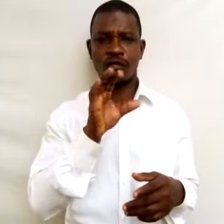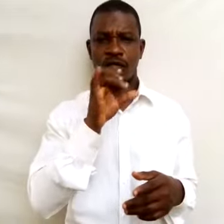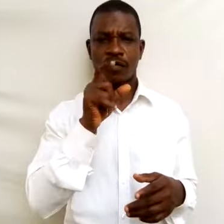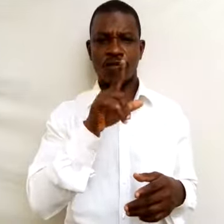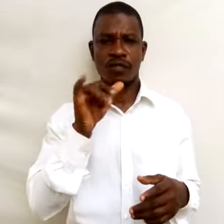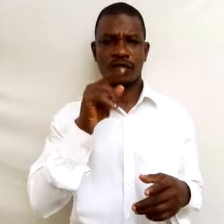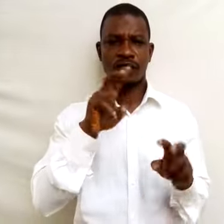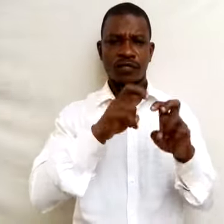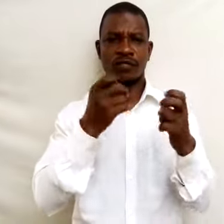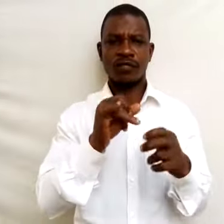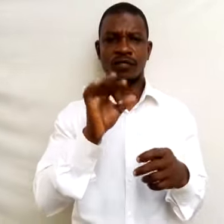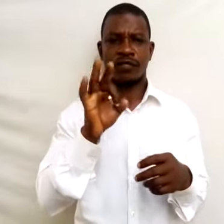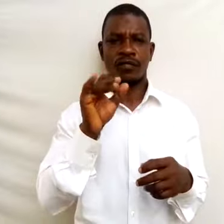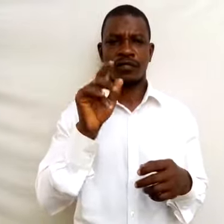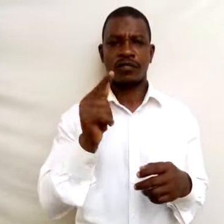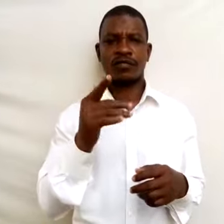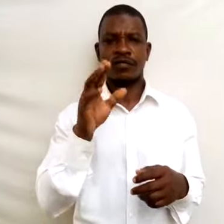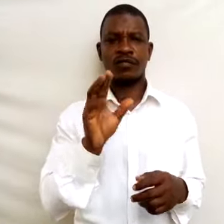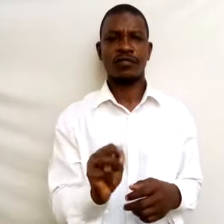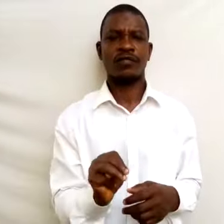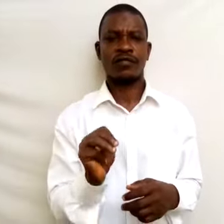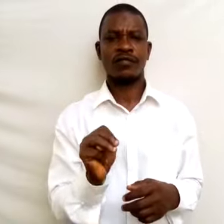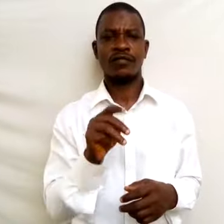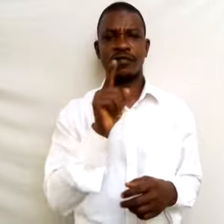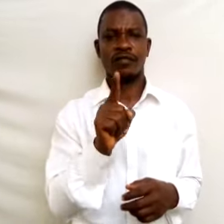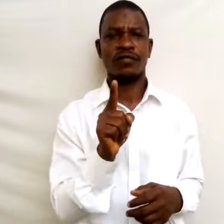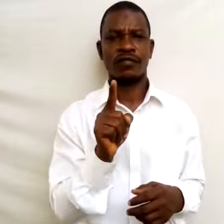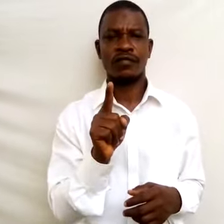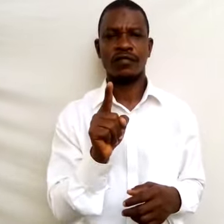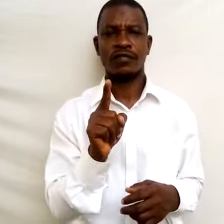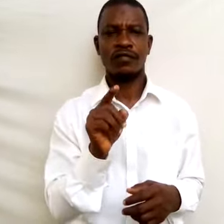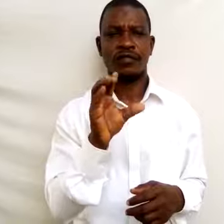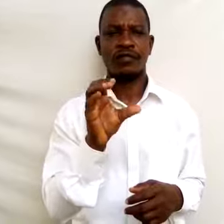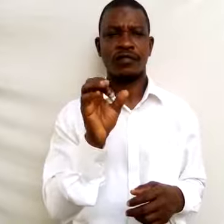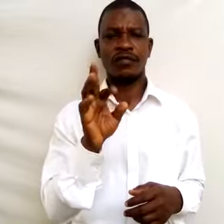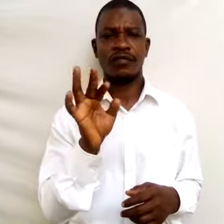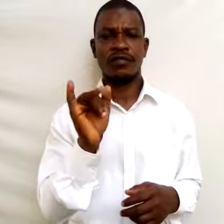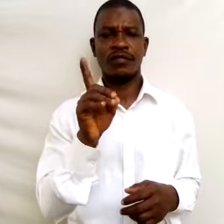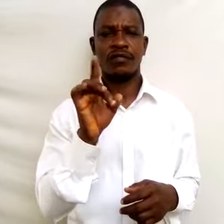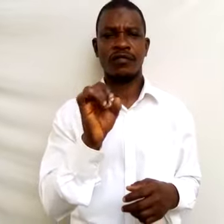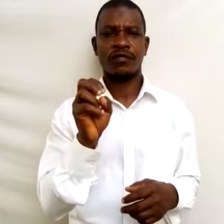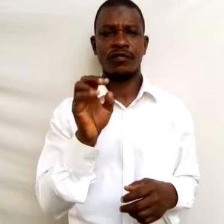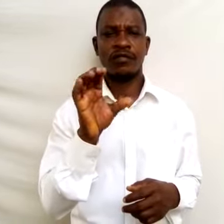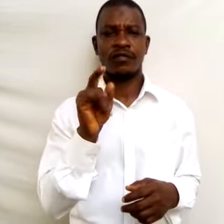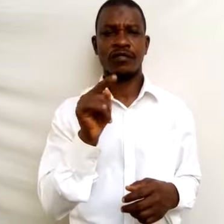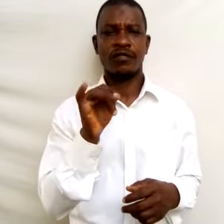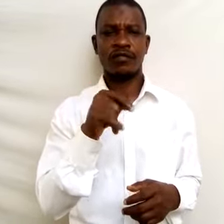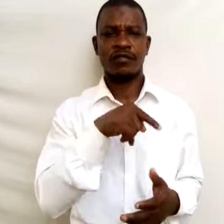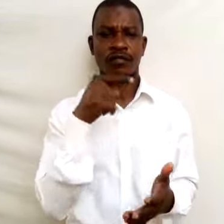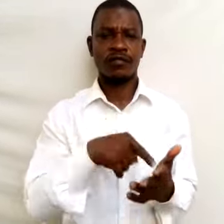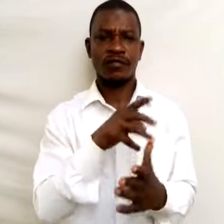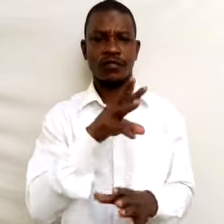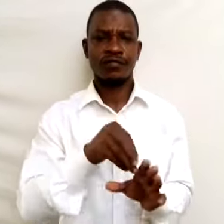of FGM. 1. Clitoridectomy. This involves the